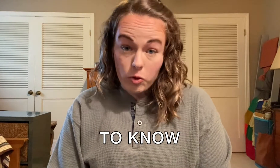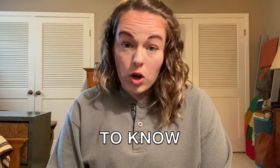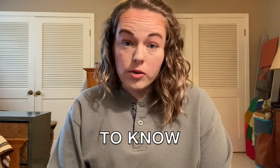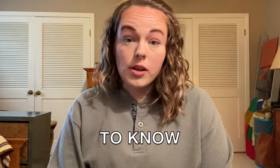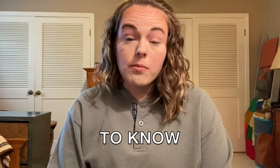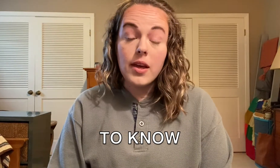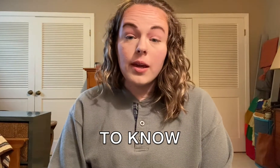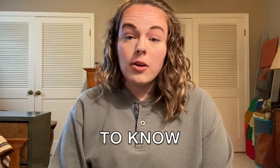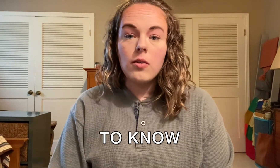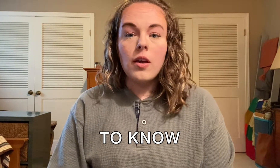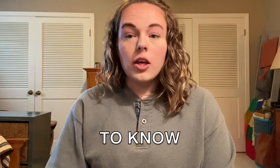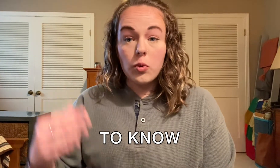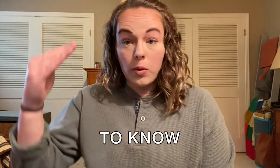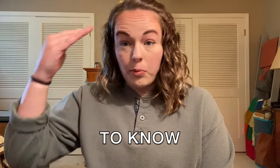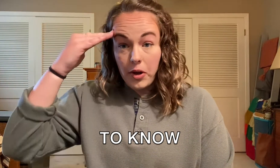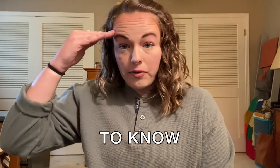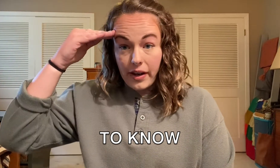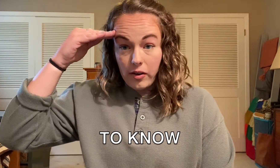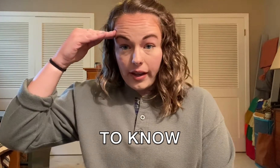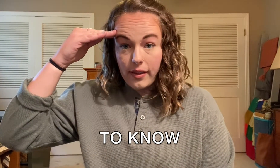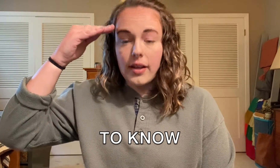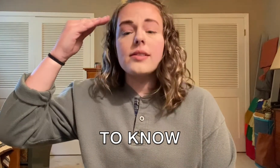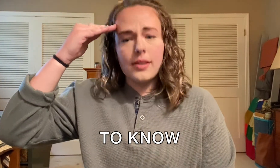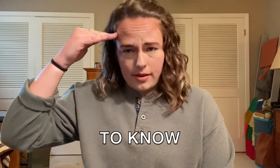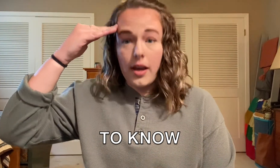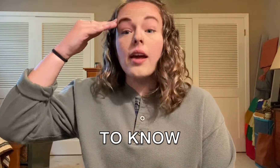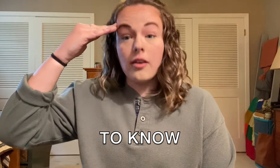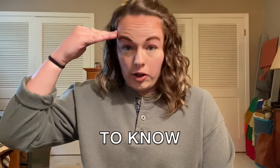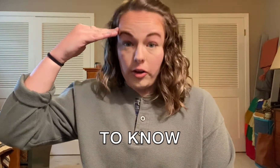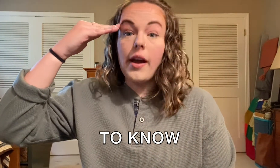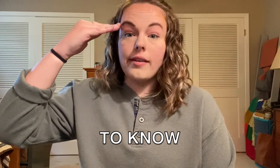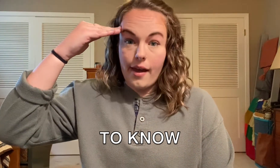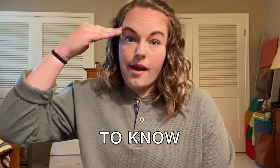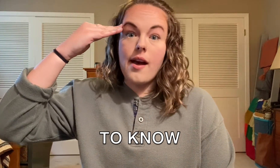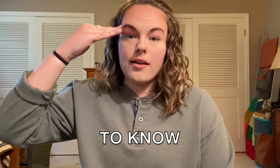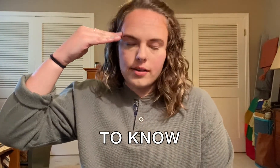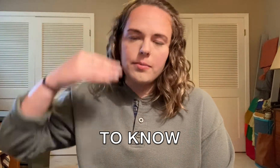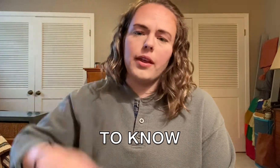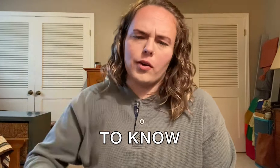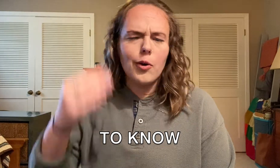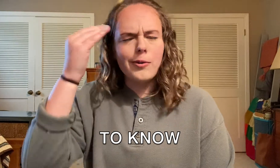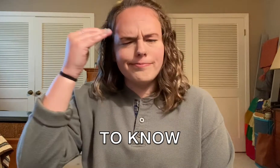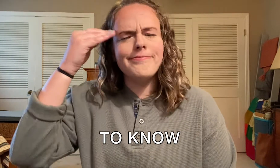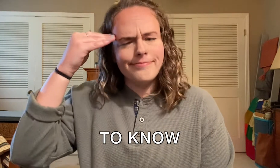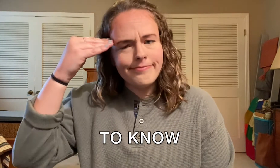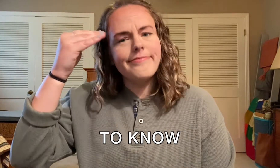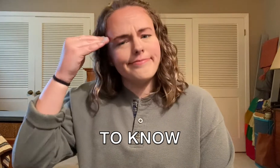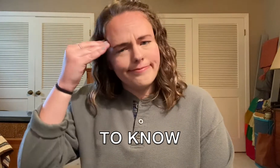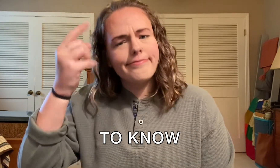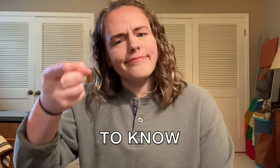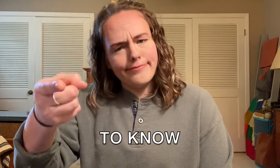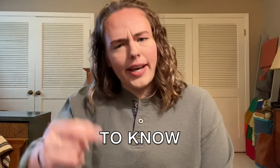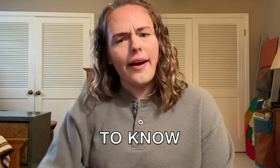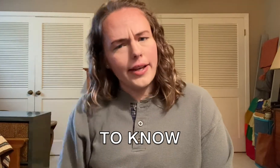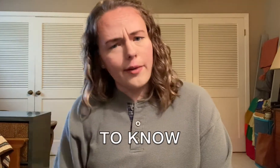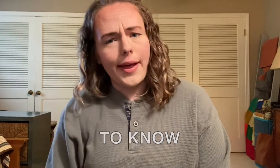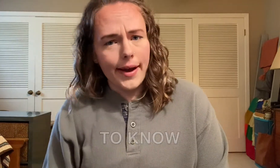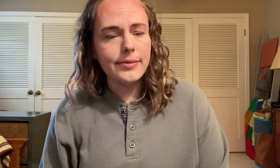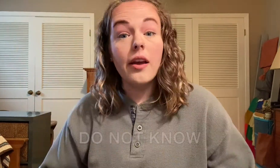know something, you would put your finger like this and nod your head, yeah. You're like, oh, yeah, I know that. If you